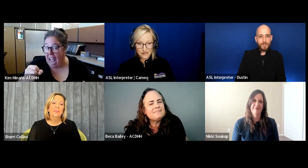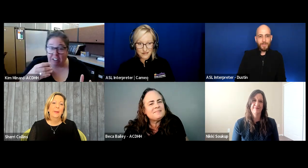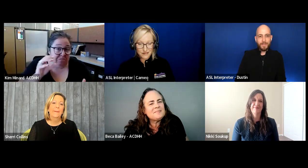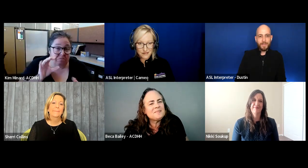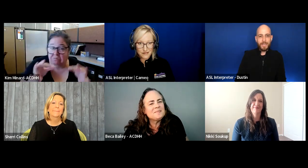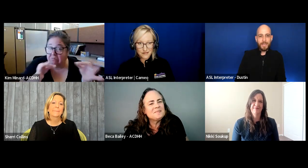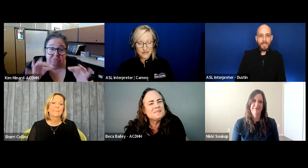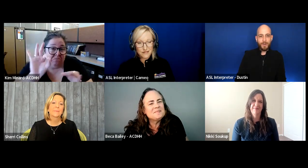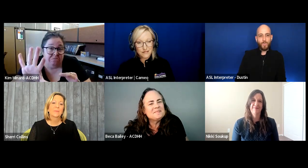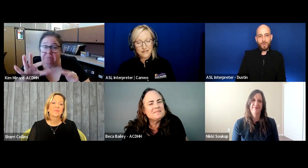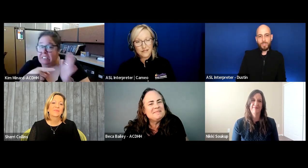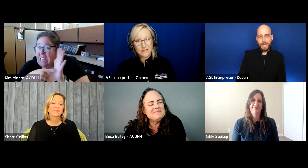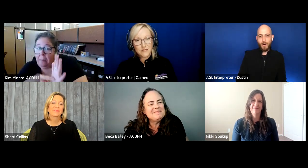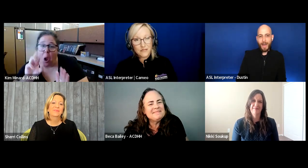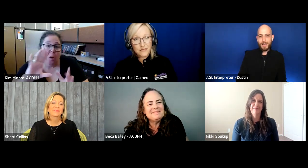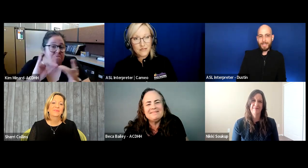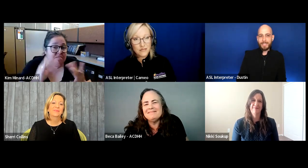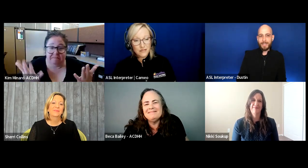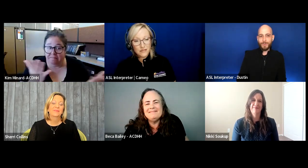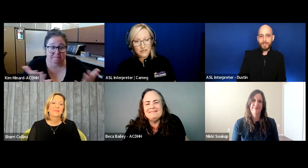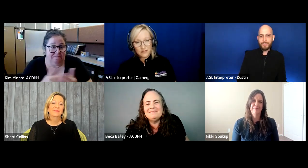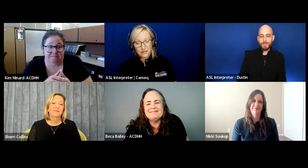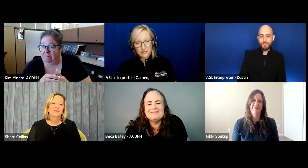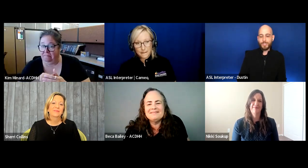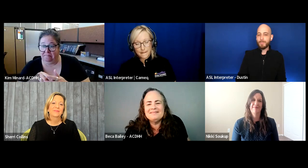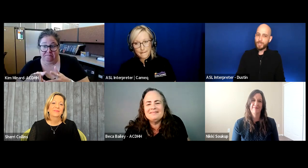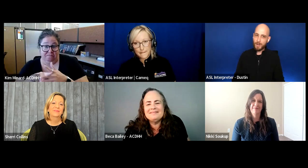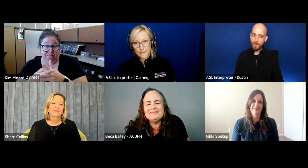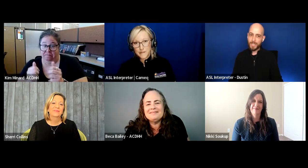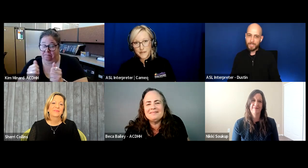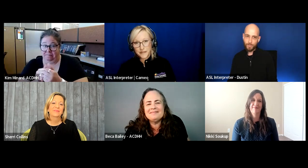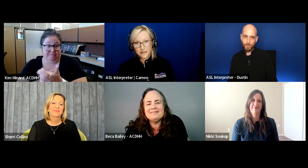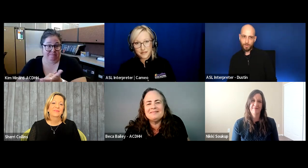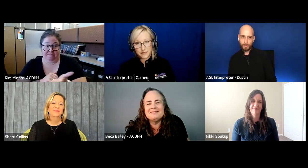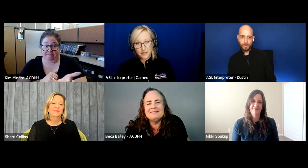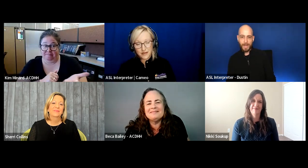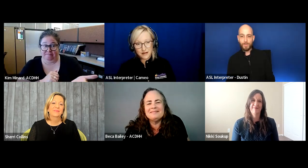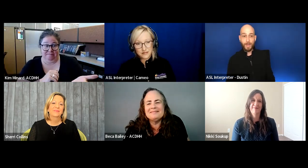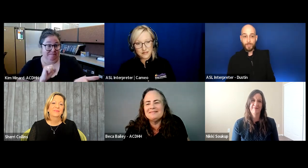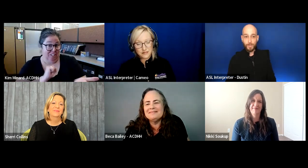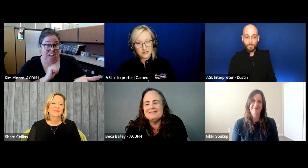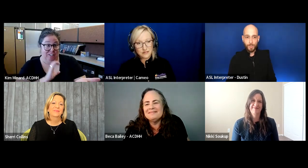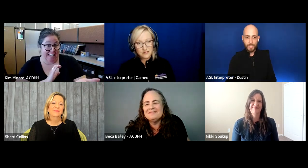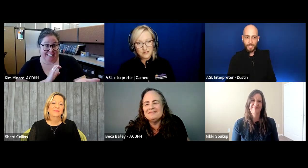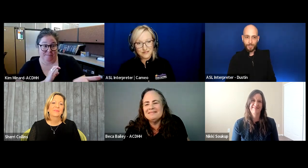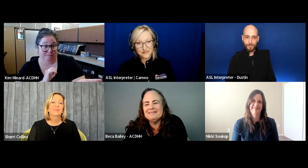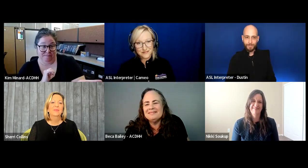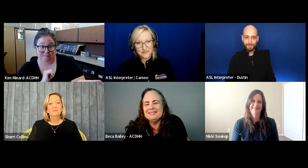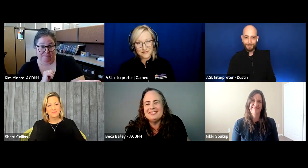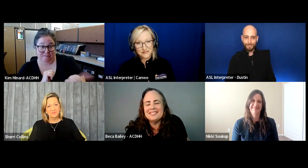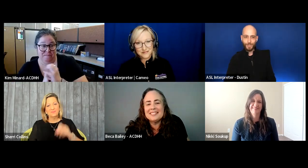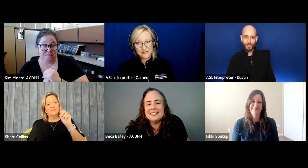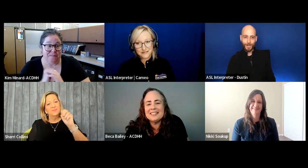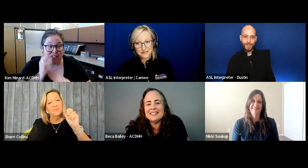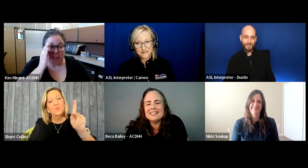Do you feel that the hearing world now has a different perception of the deaf world now that we have so much